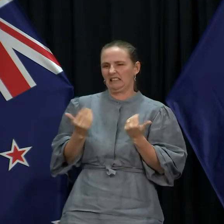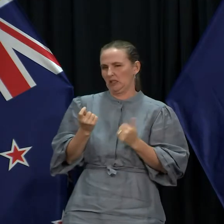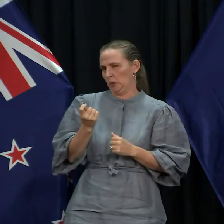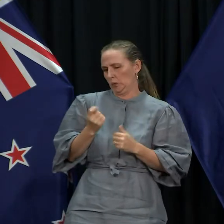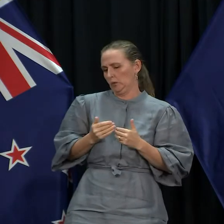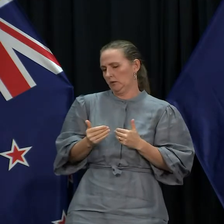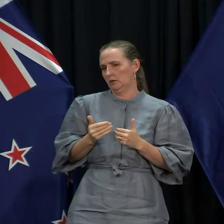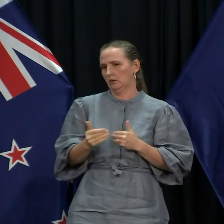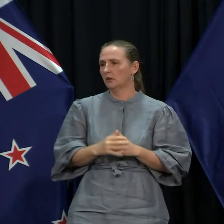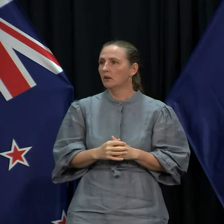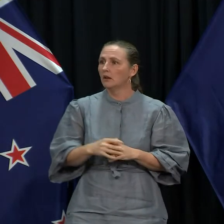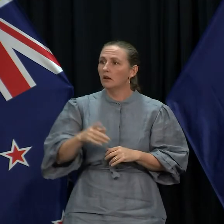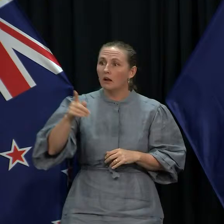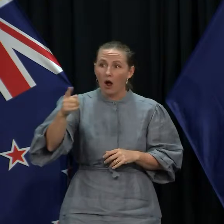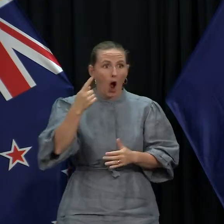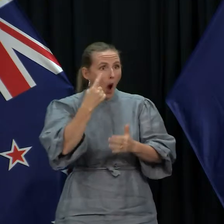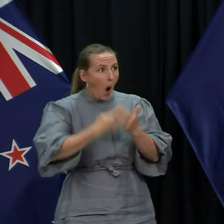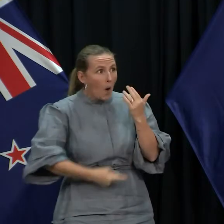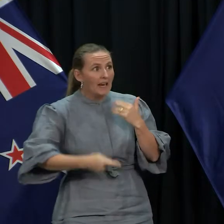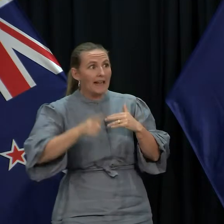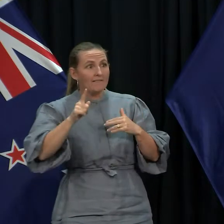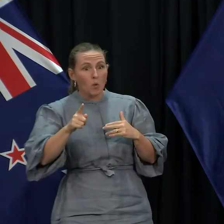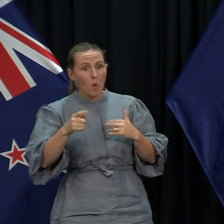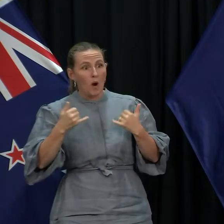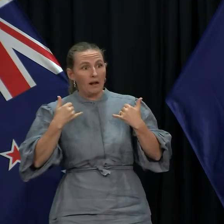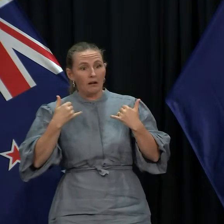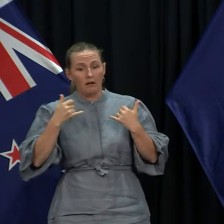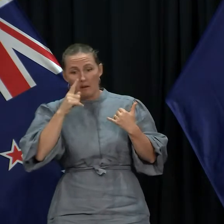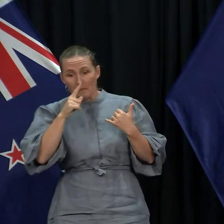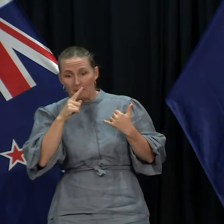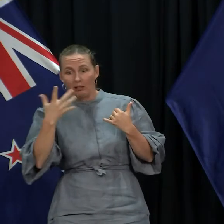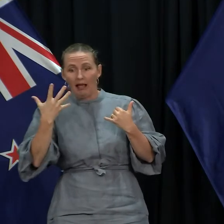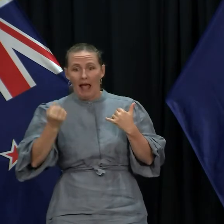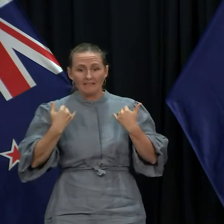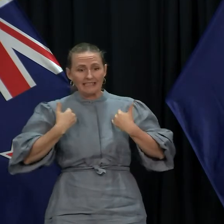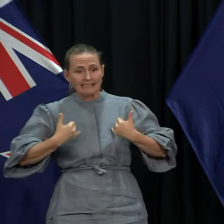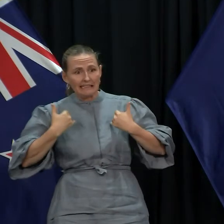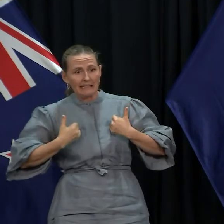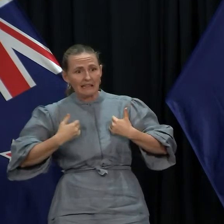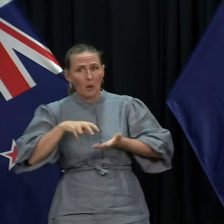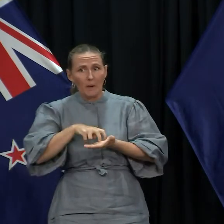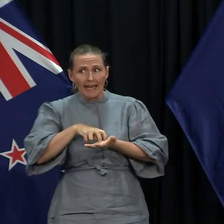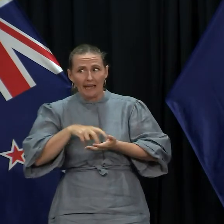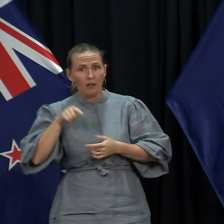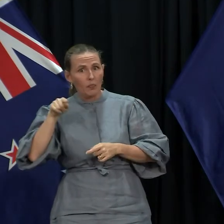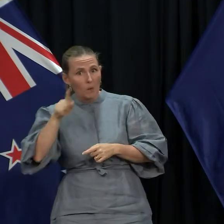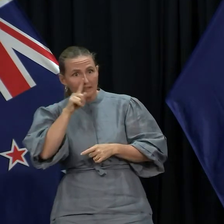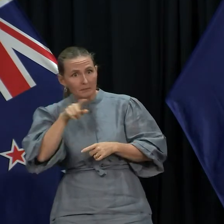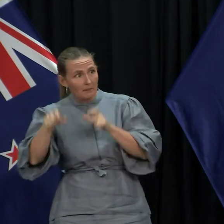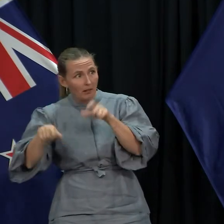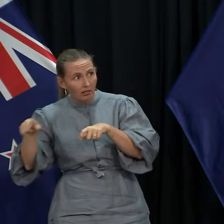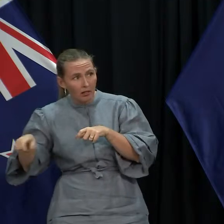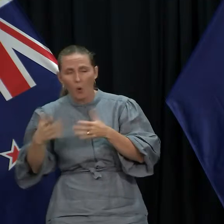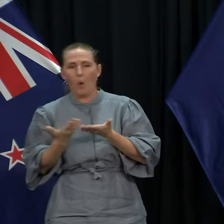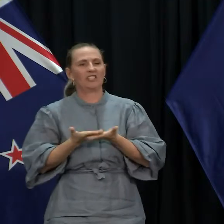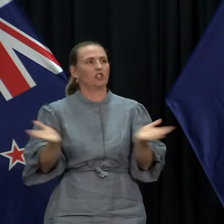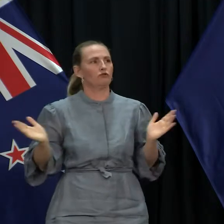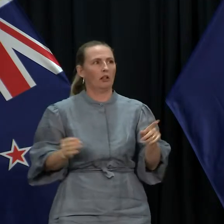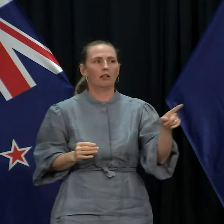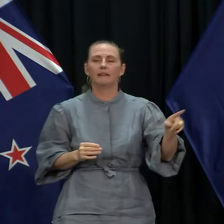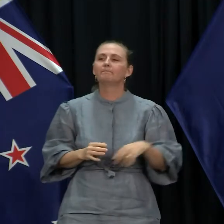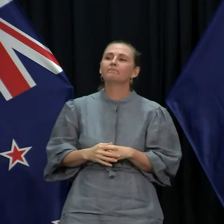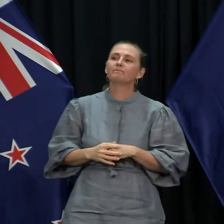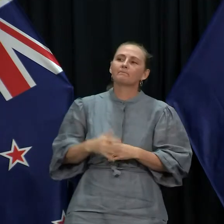people with pre-existing conditions, or is that for the general population? Well, if you look at what other countries are doing, the evidence is